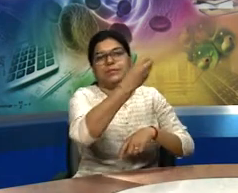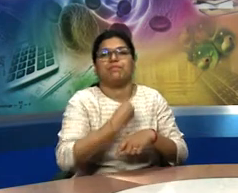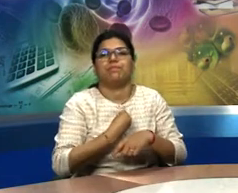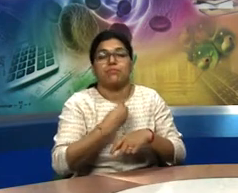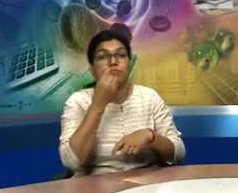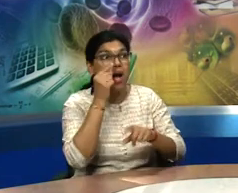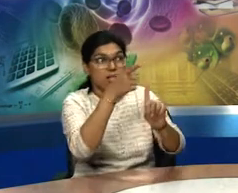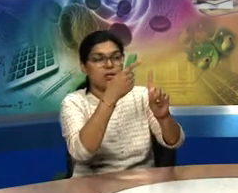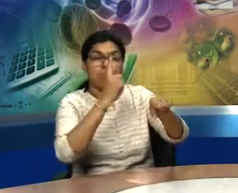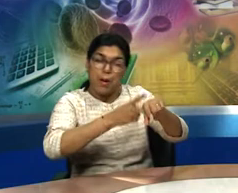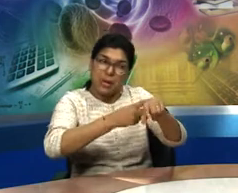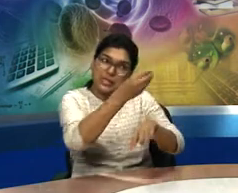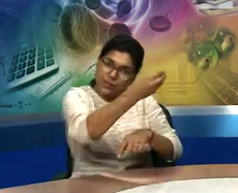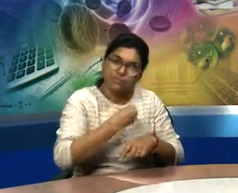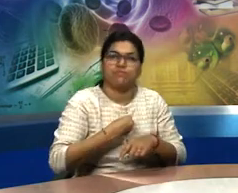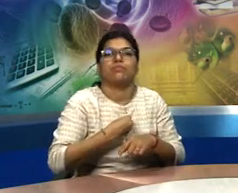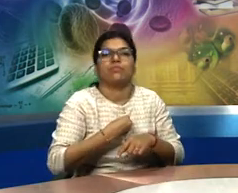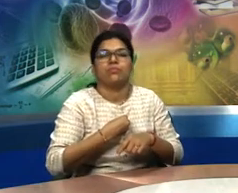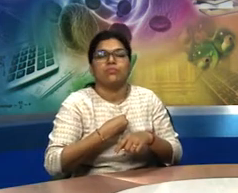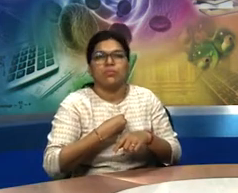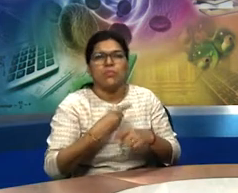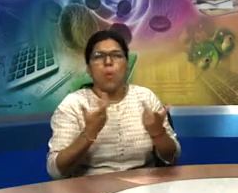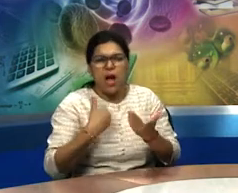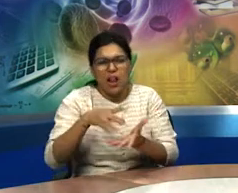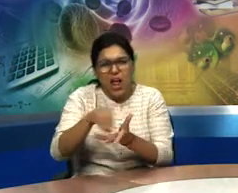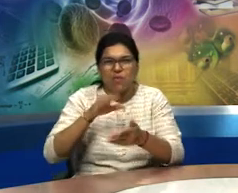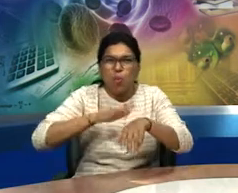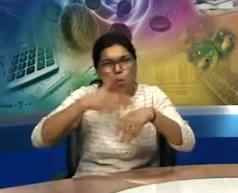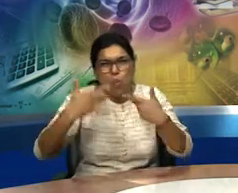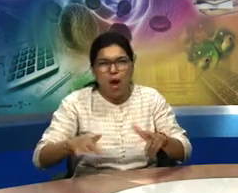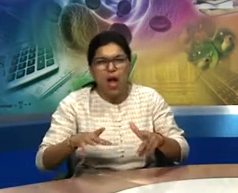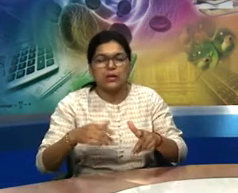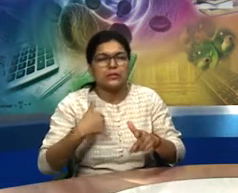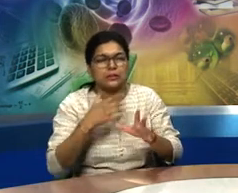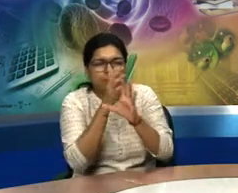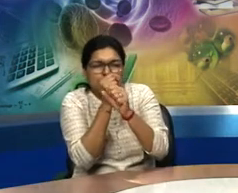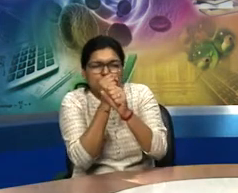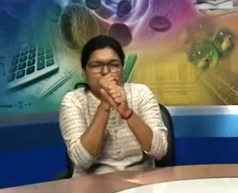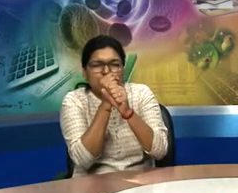guilt, but also he asked for the adequate punishment for the guilt.